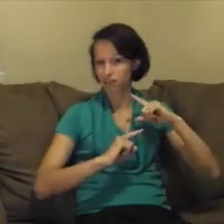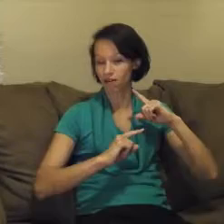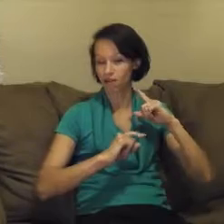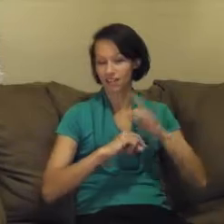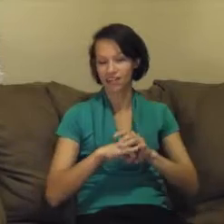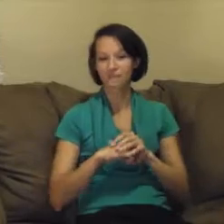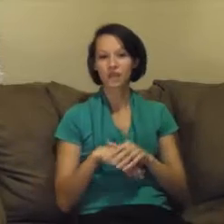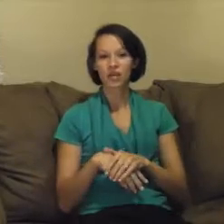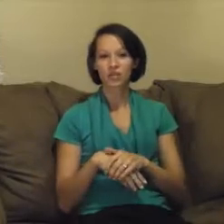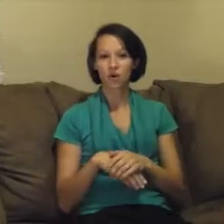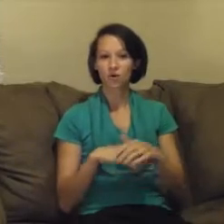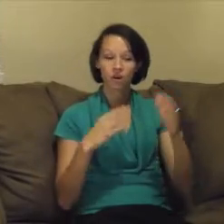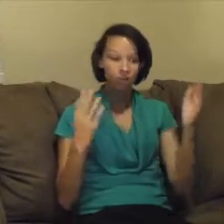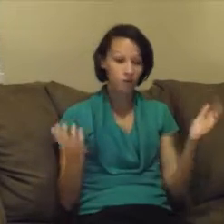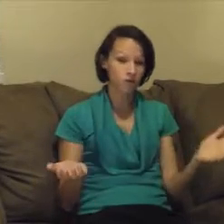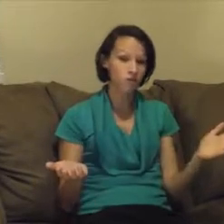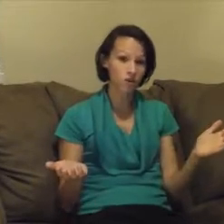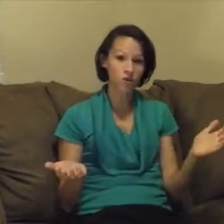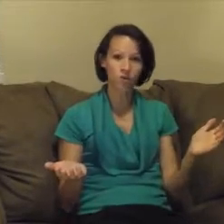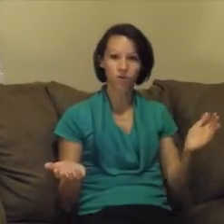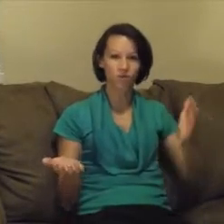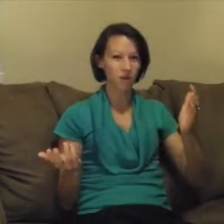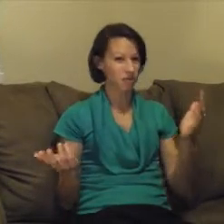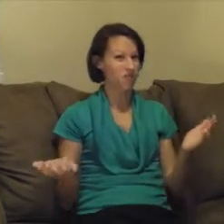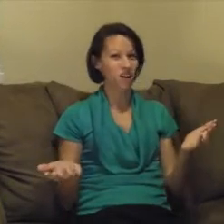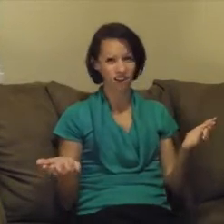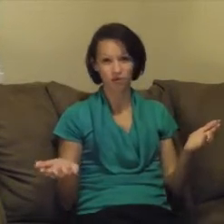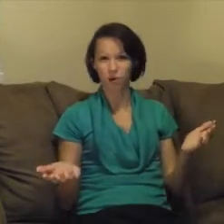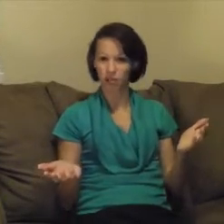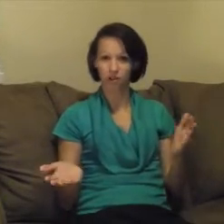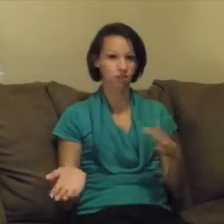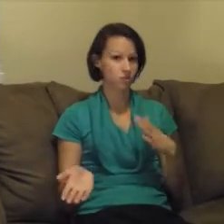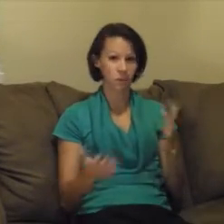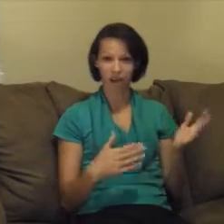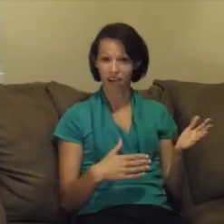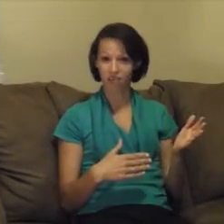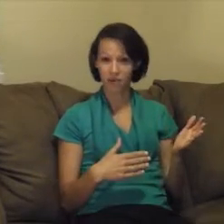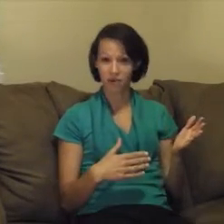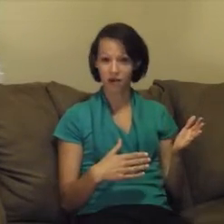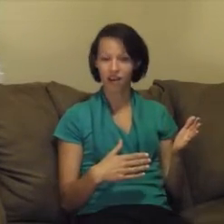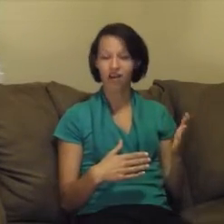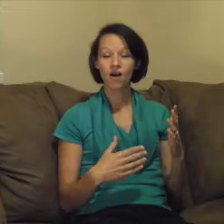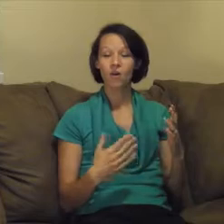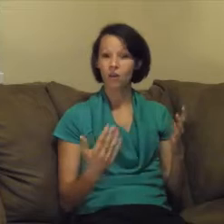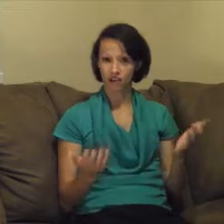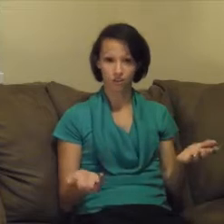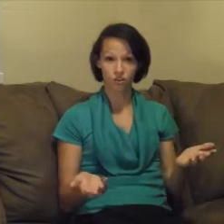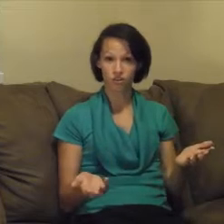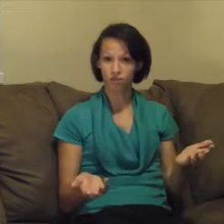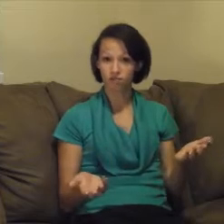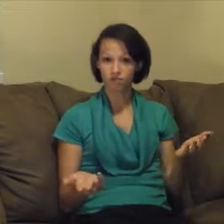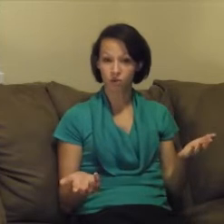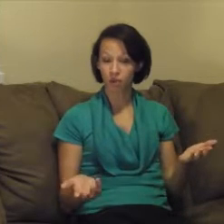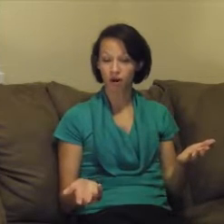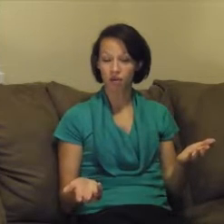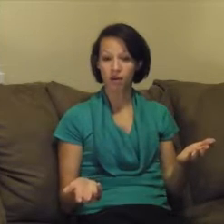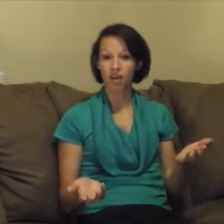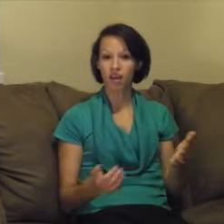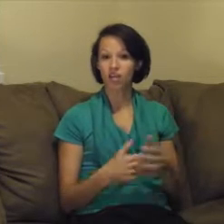along with it. So for those of you who have maybe forgotten what we learned way back in February, or if you're new to our primary and